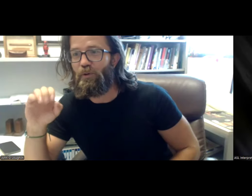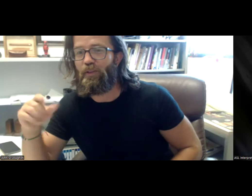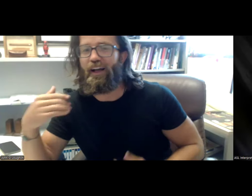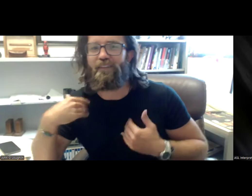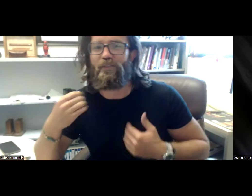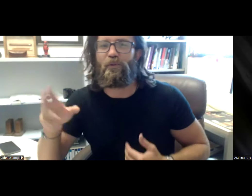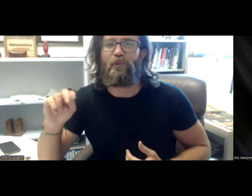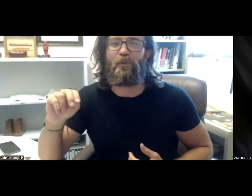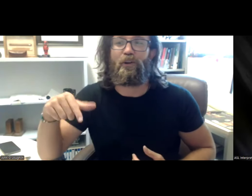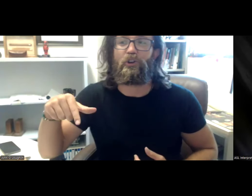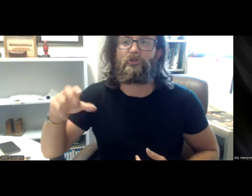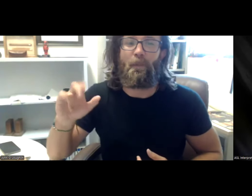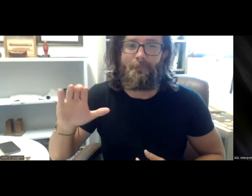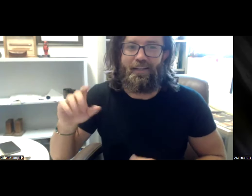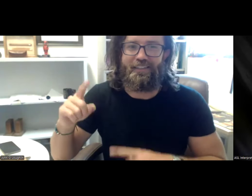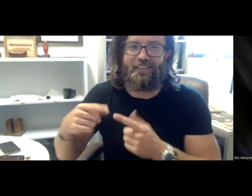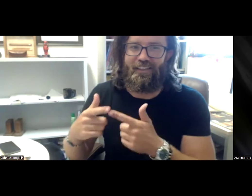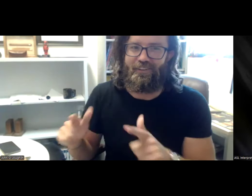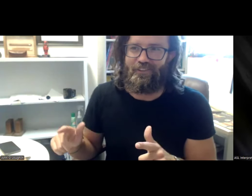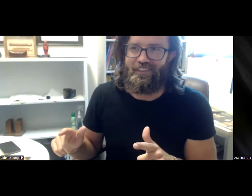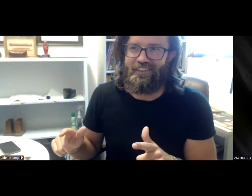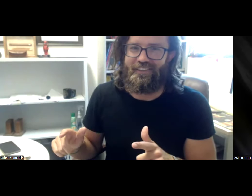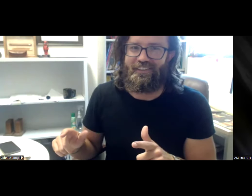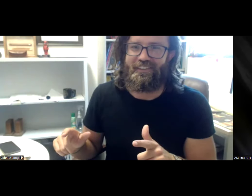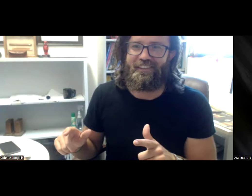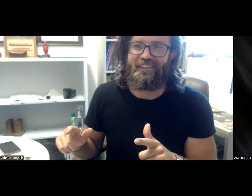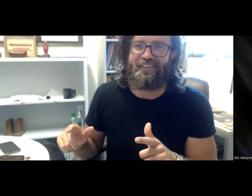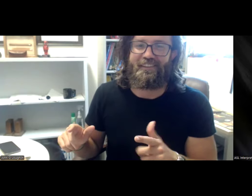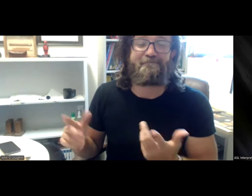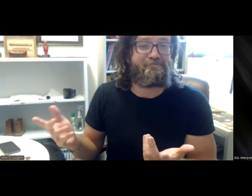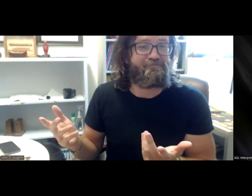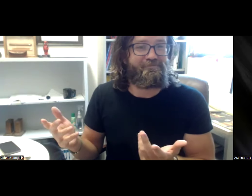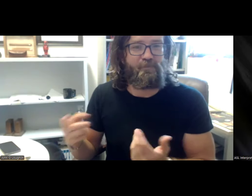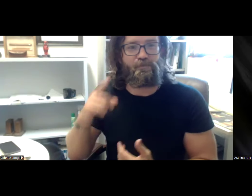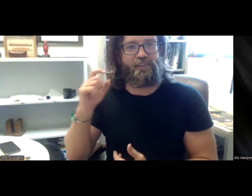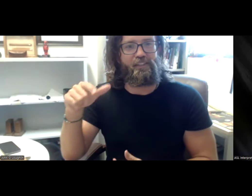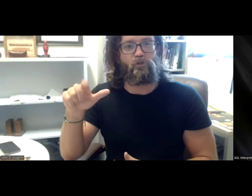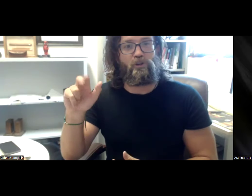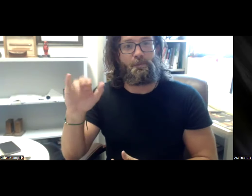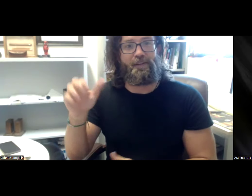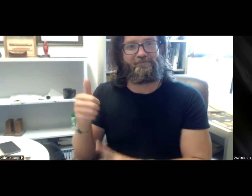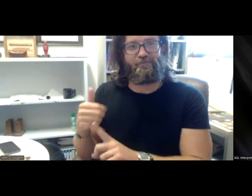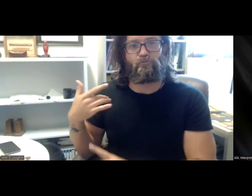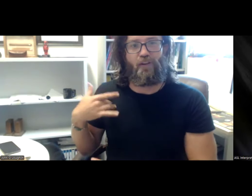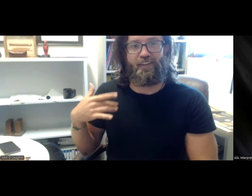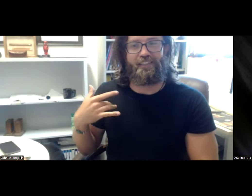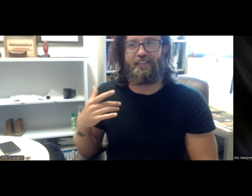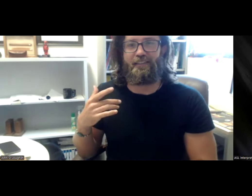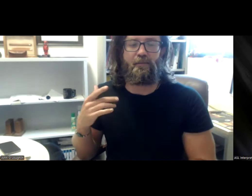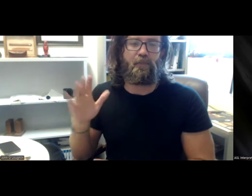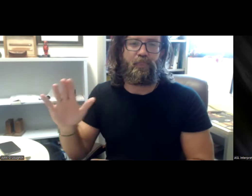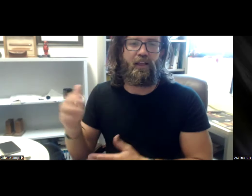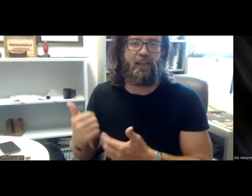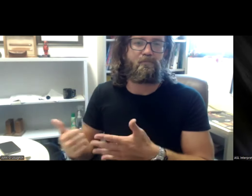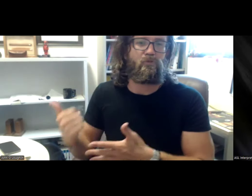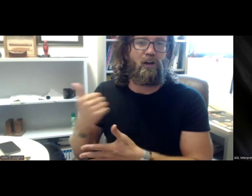Yep, Quebec. So they have their own Quebec Sign Language. Yeah, because Quebec